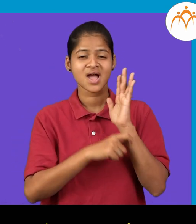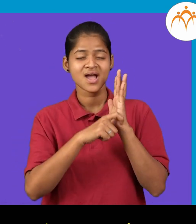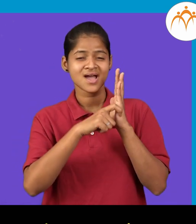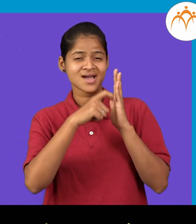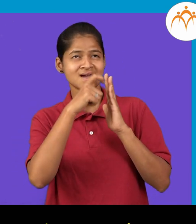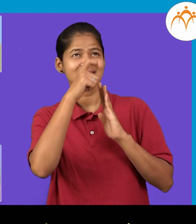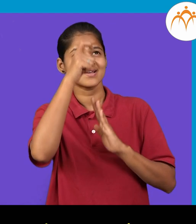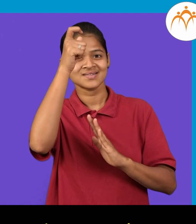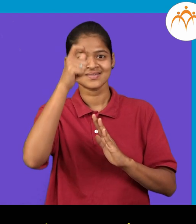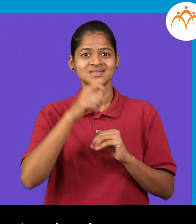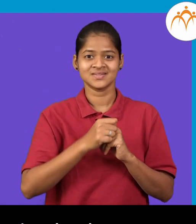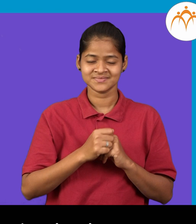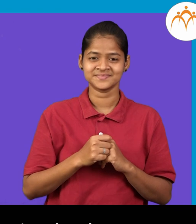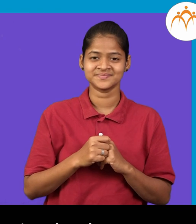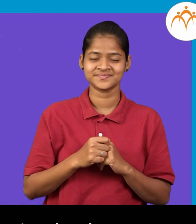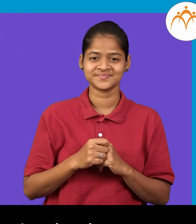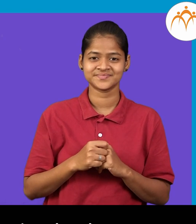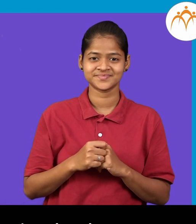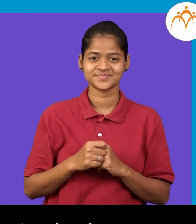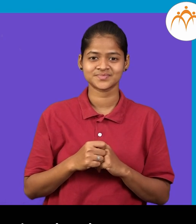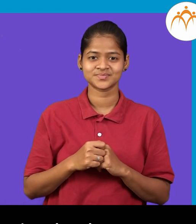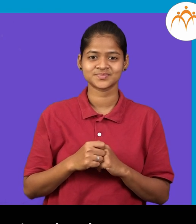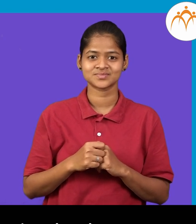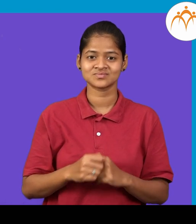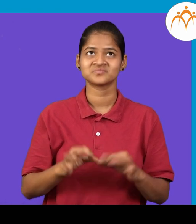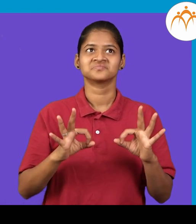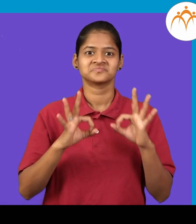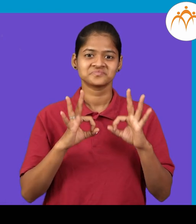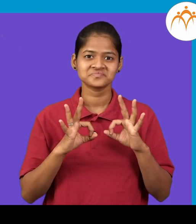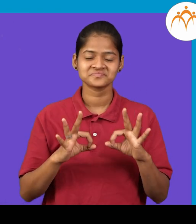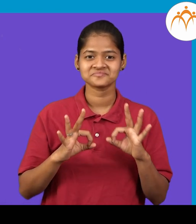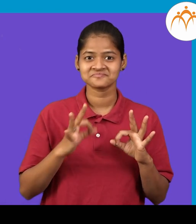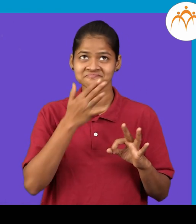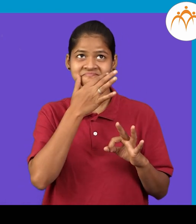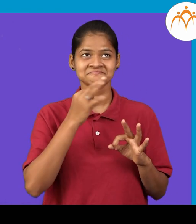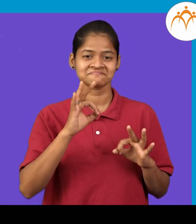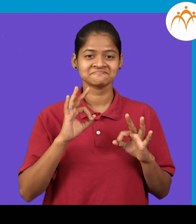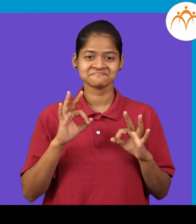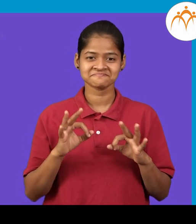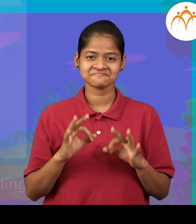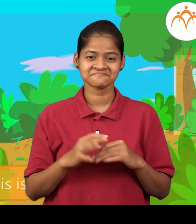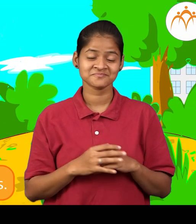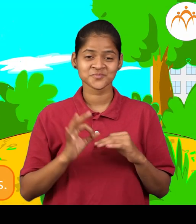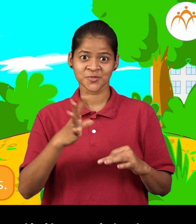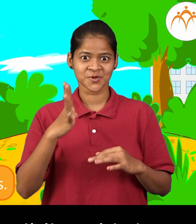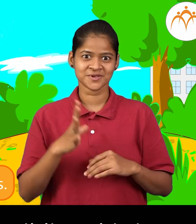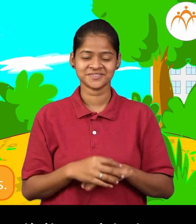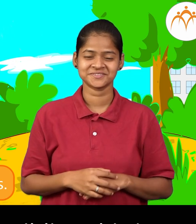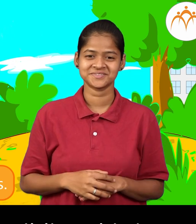mark. Look at the picture in the box and read the sentences. Oh my,